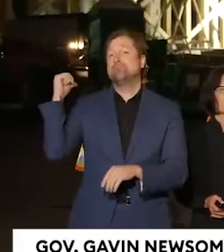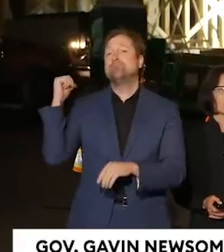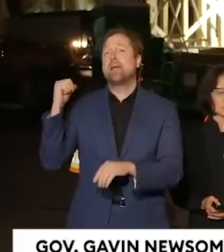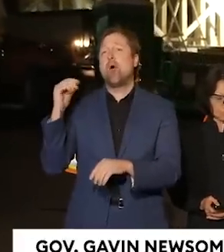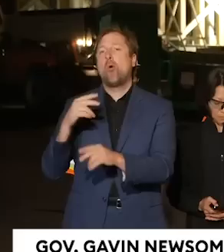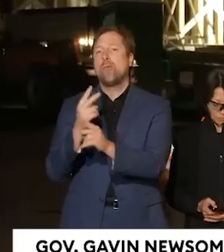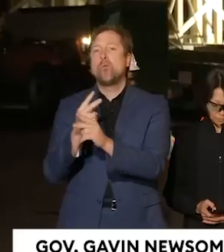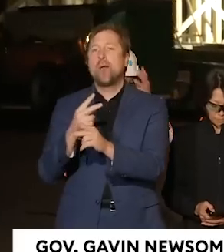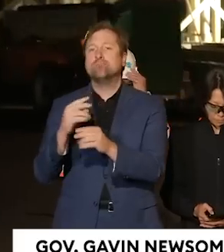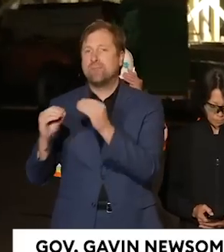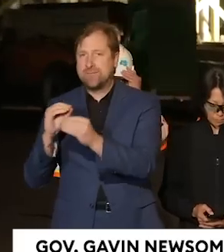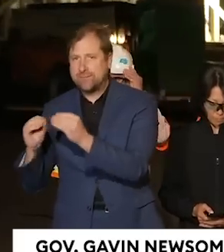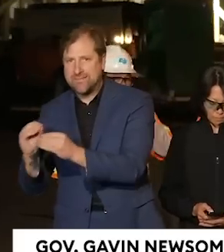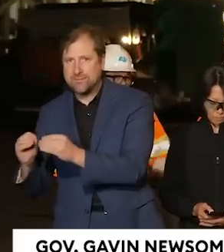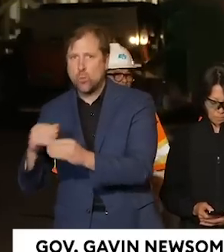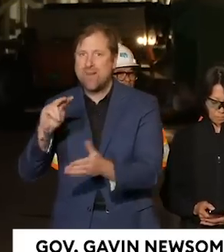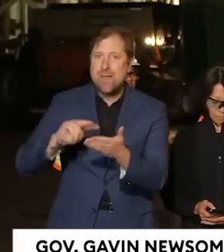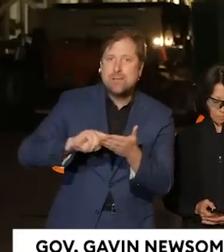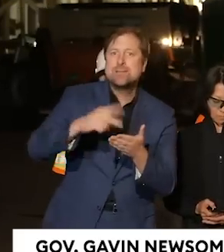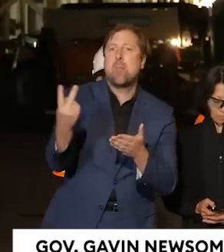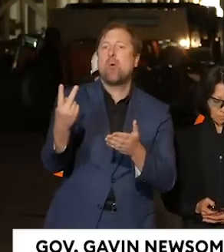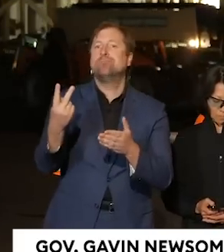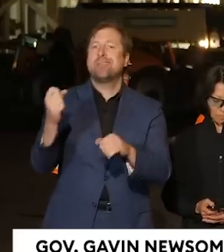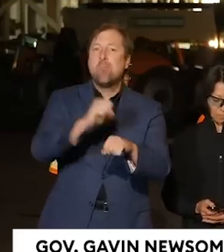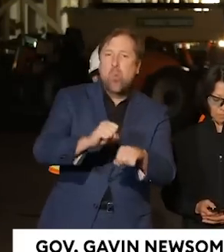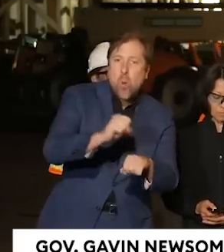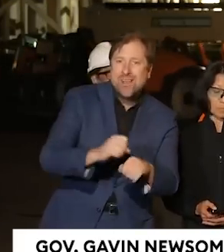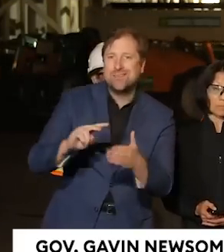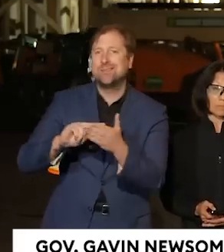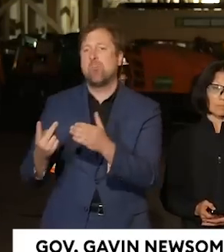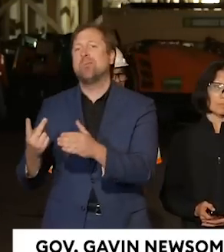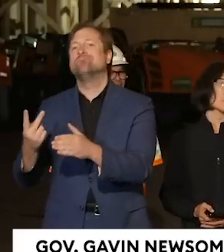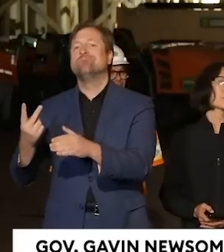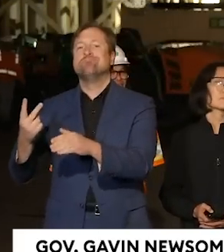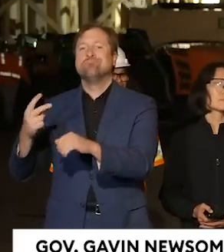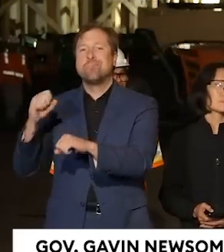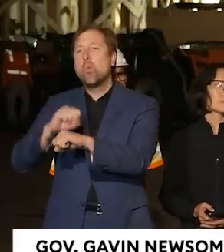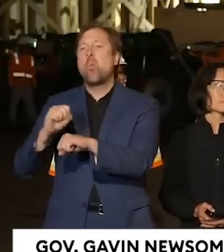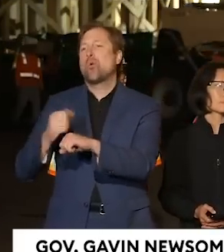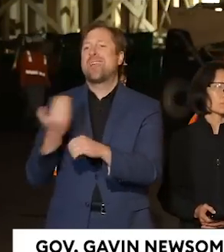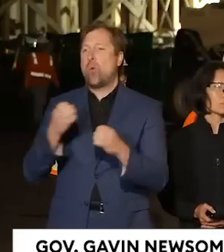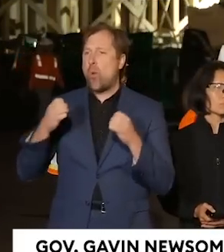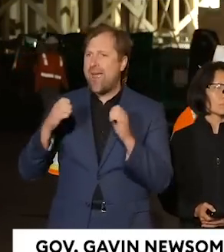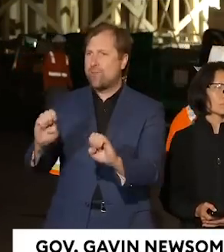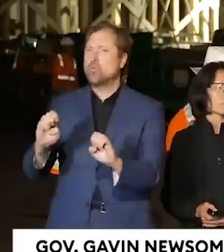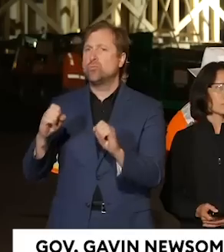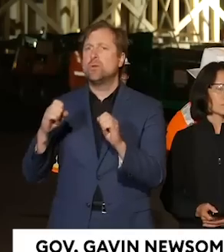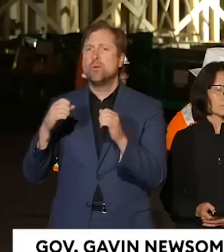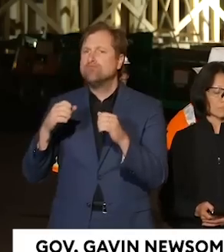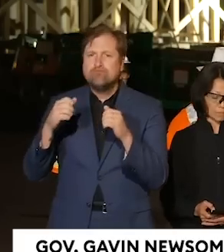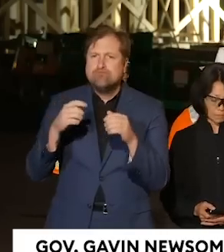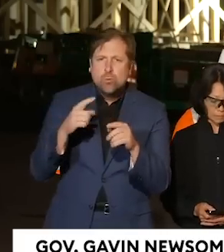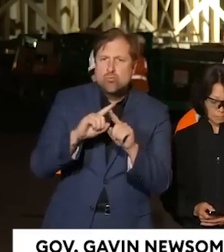doubled what we've doubled. We've doubled the crews, we've doubled down on our efforts here. The materials and